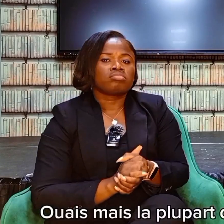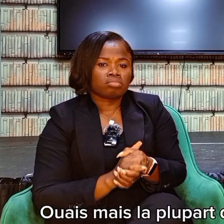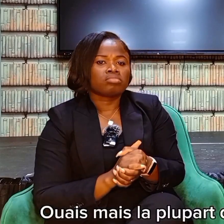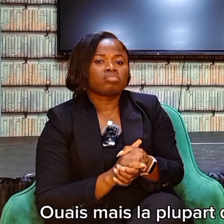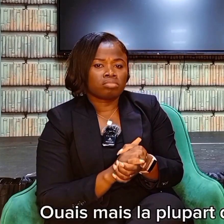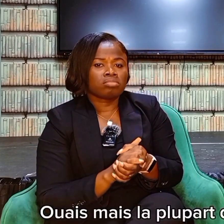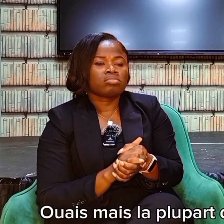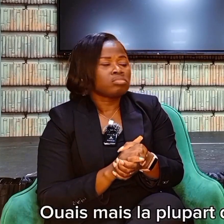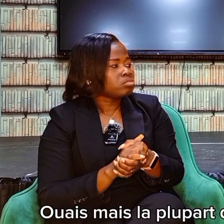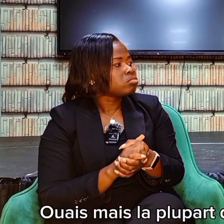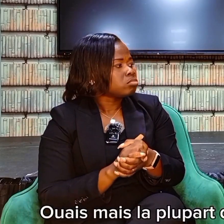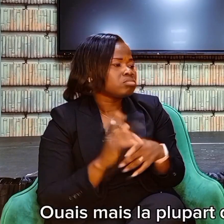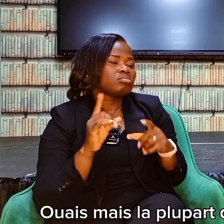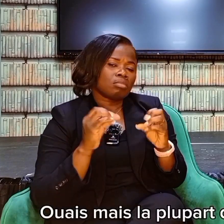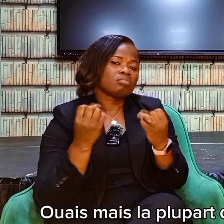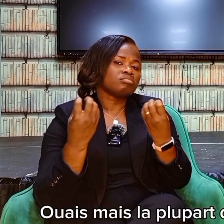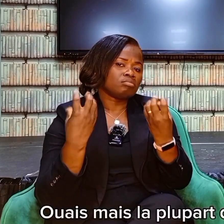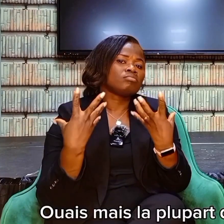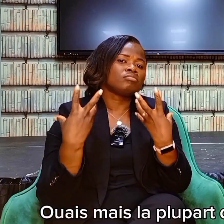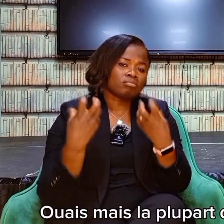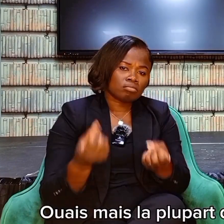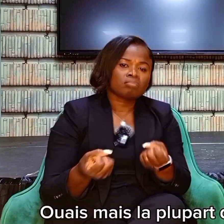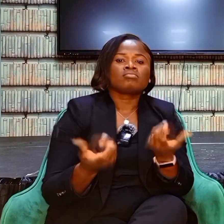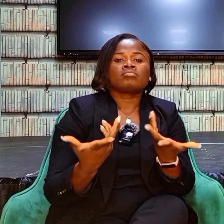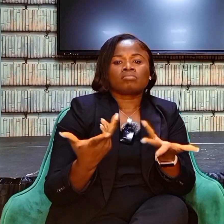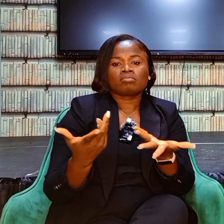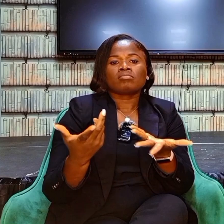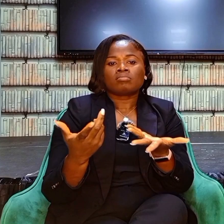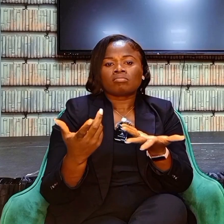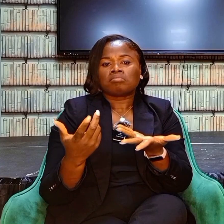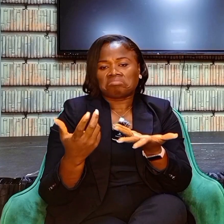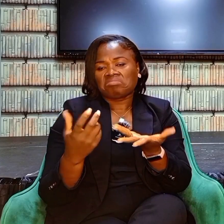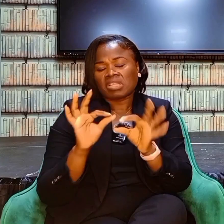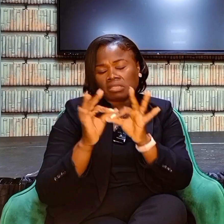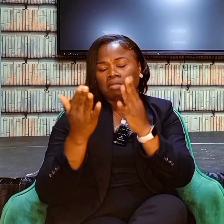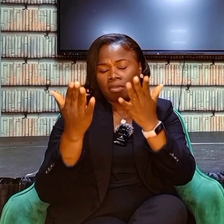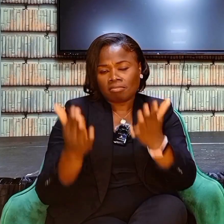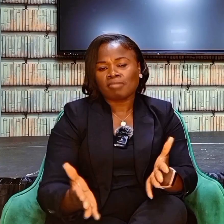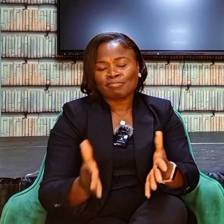Yeah, but most of them at least have.